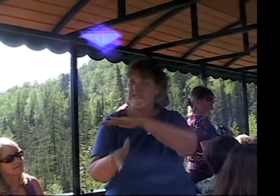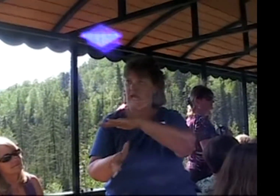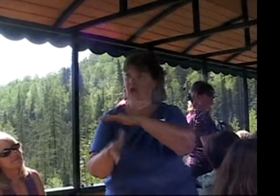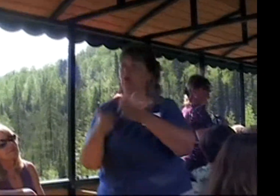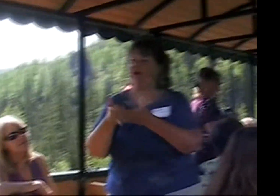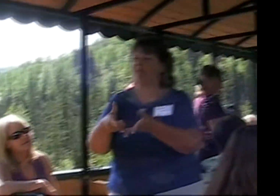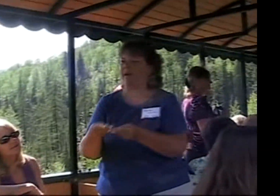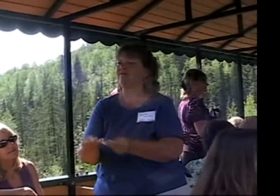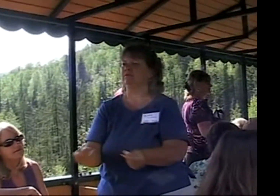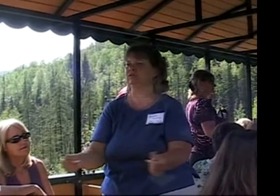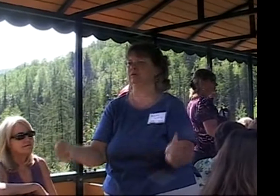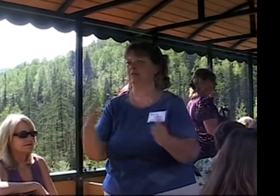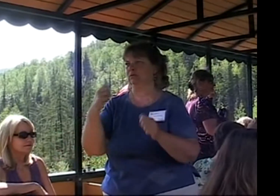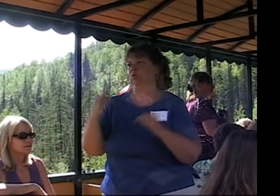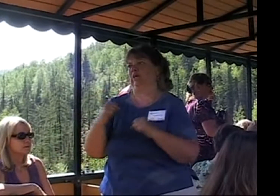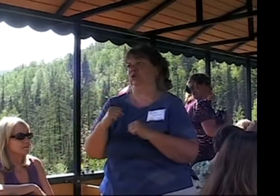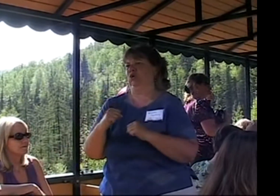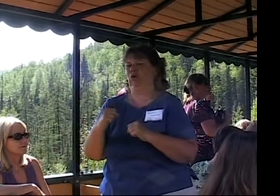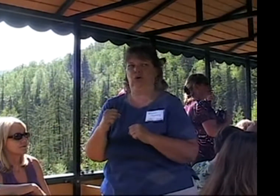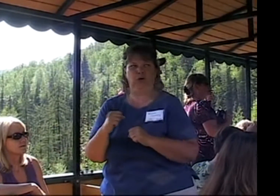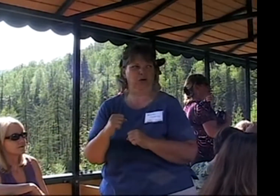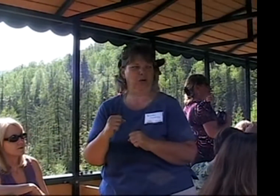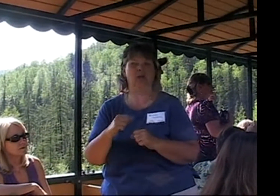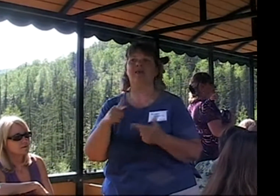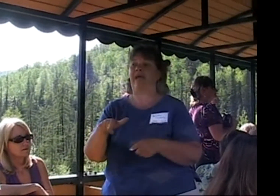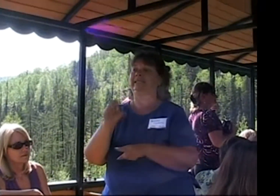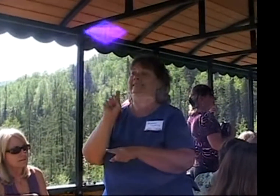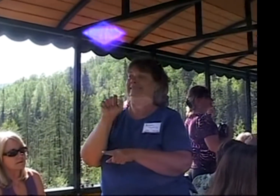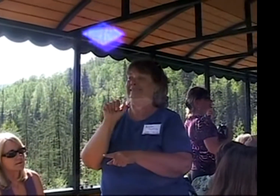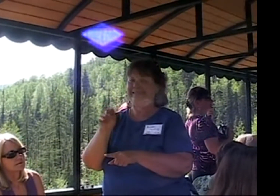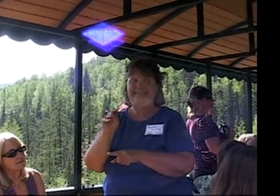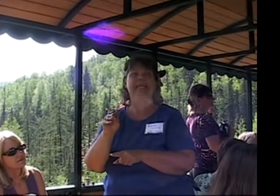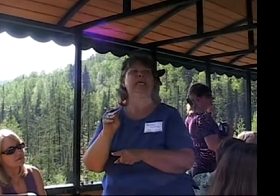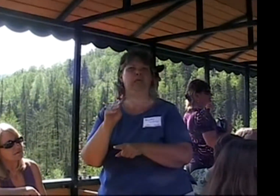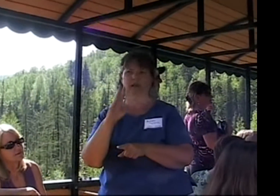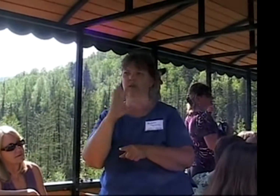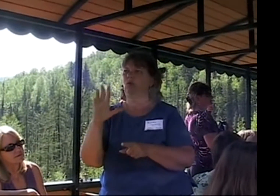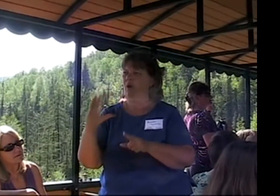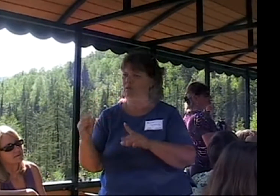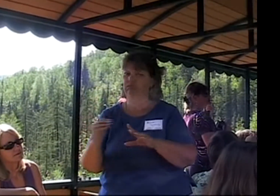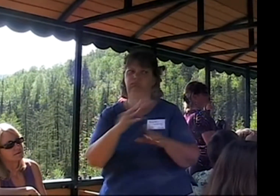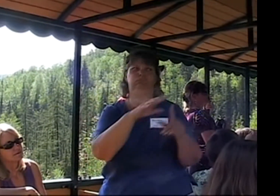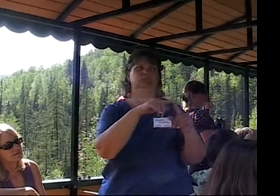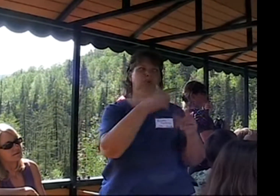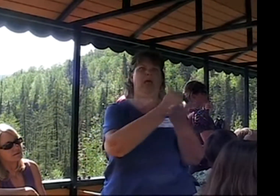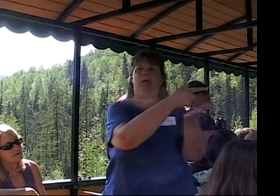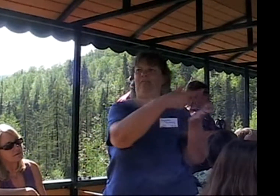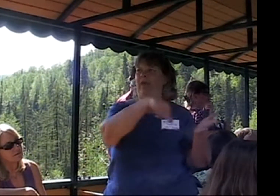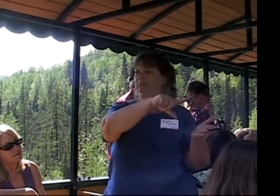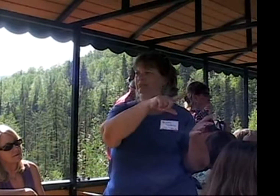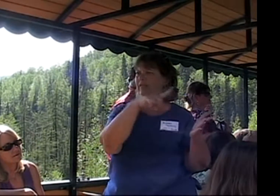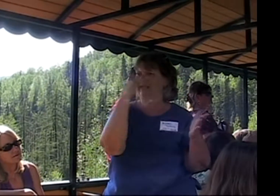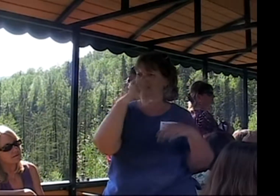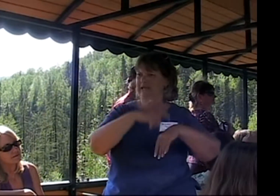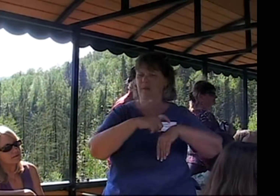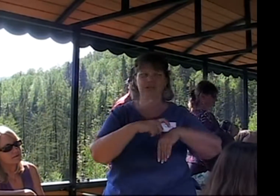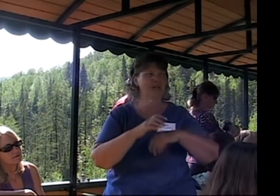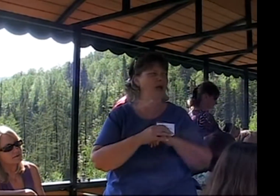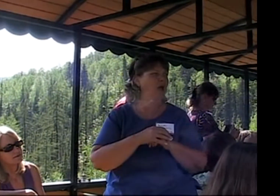winter. They would then send that steam to those piles to help thaw them out again throughout the summertime. And all the while they powered their steam engines